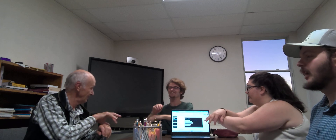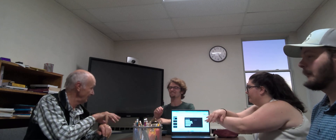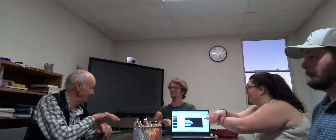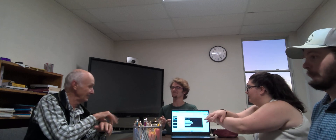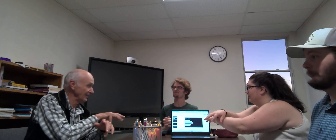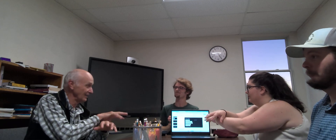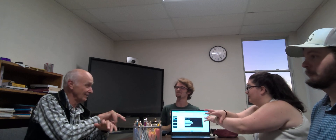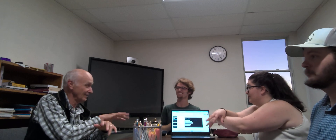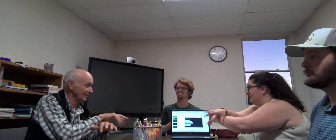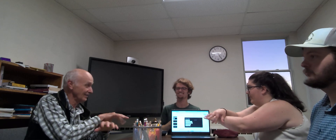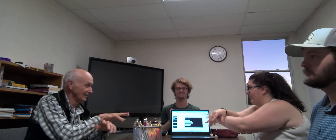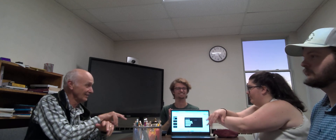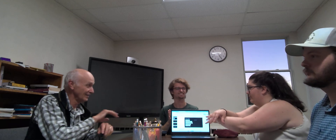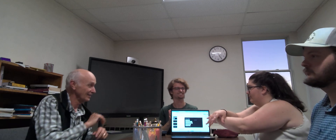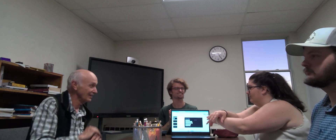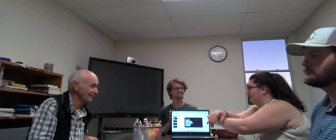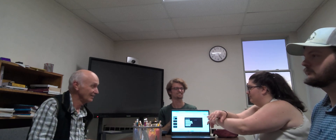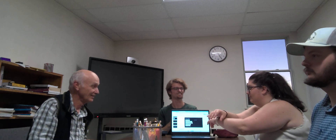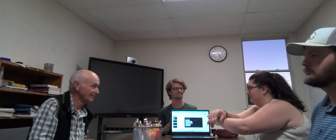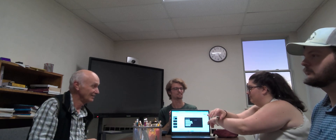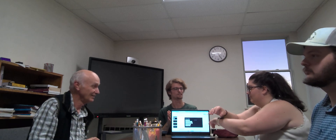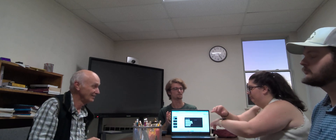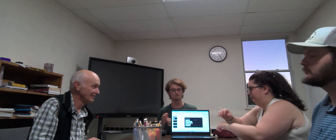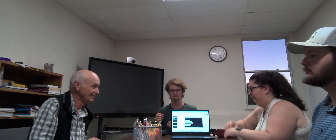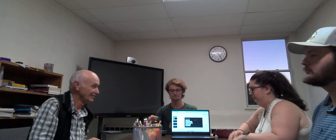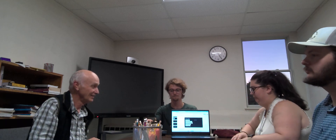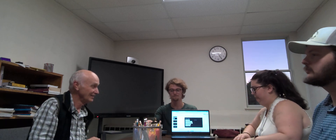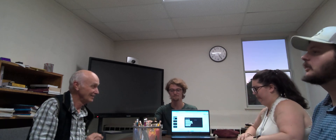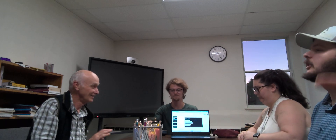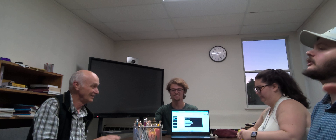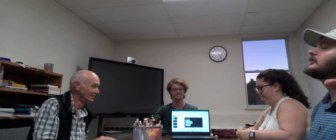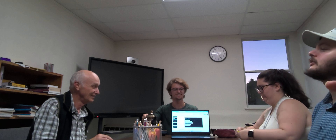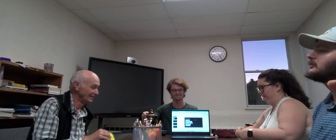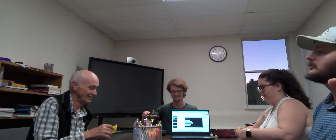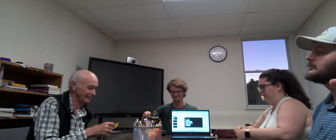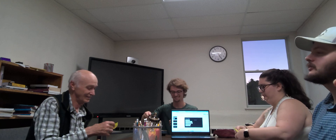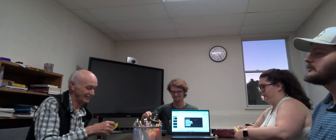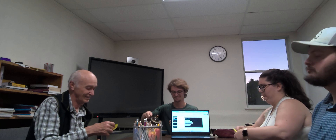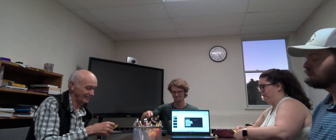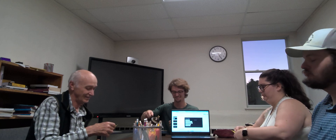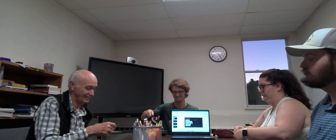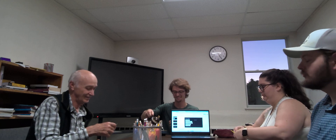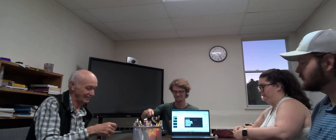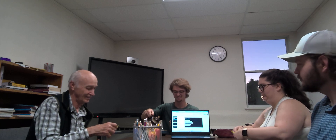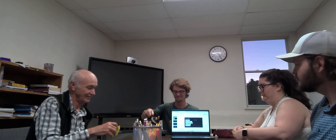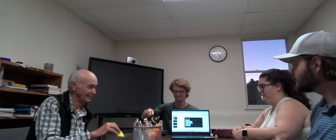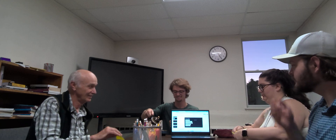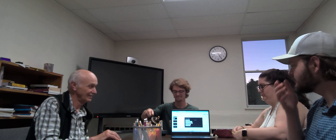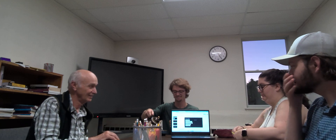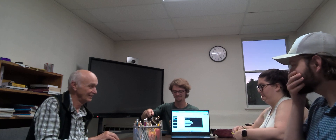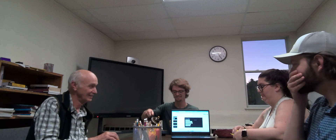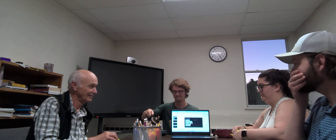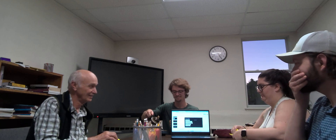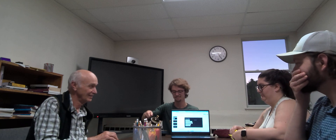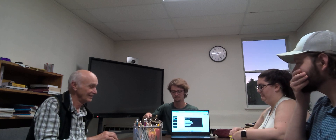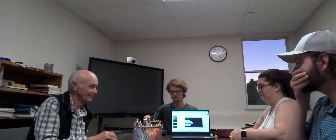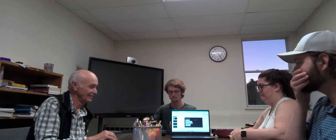Yep. Spider? I got lost at this. because I don't know how to do and. Okay.